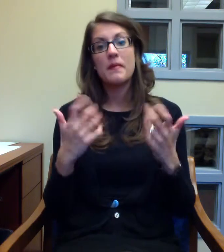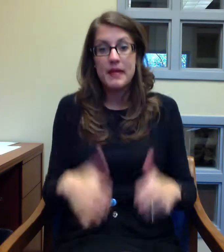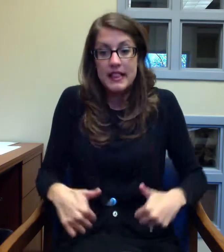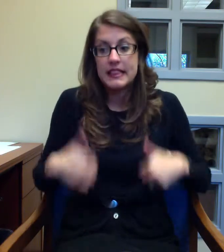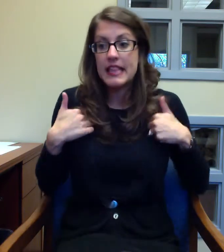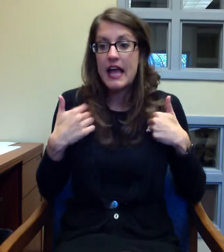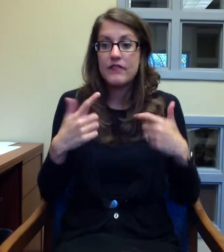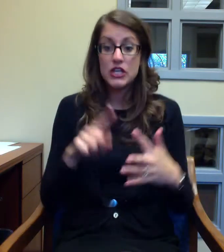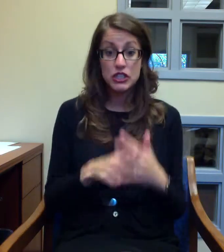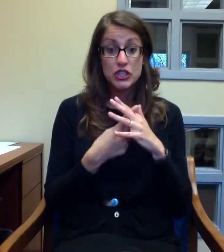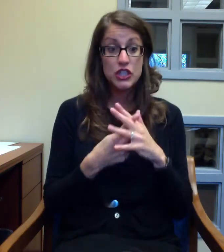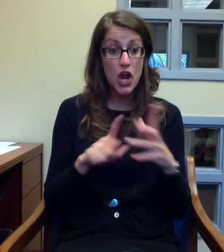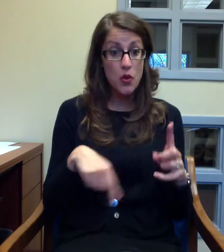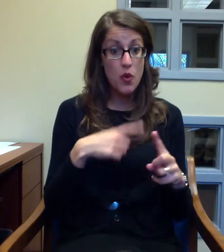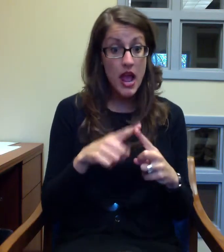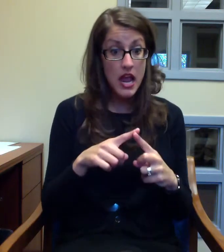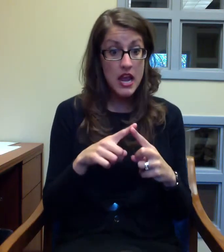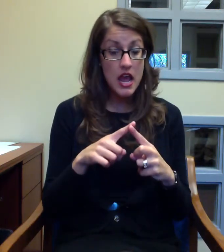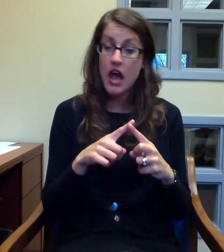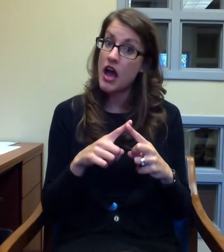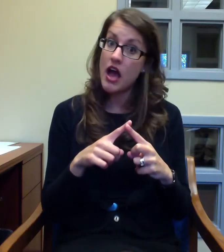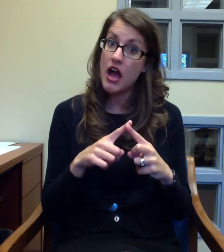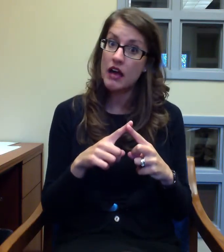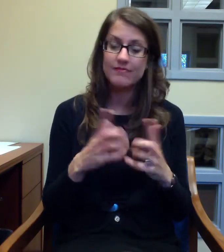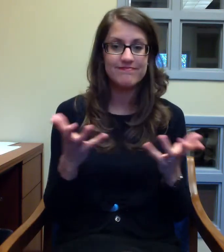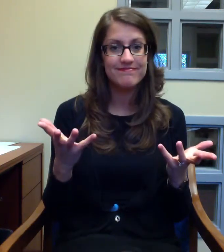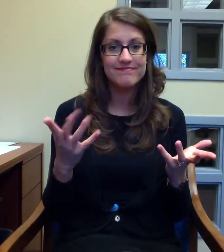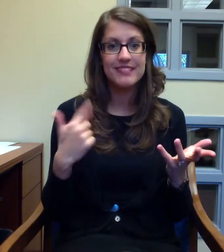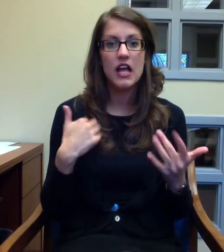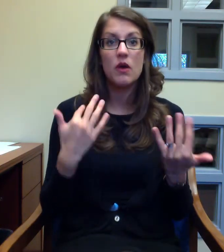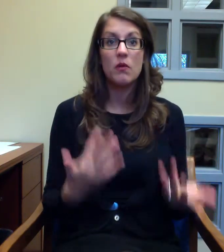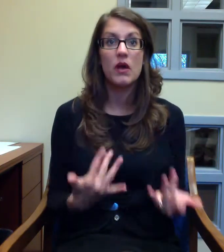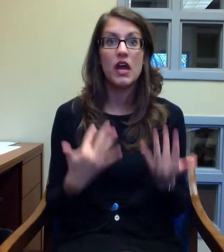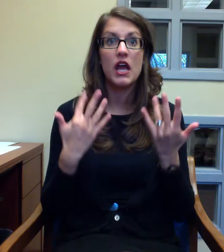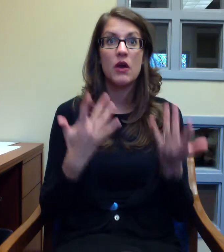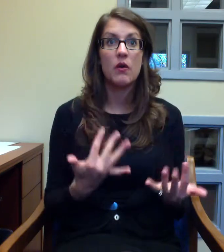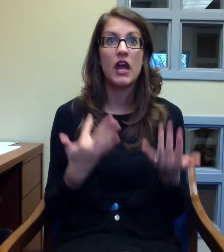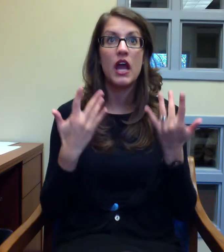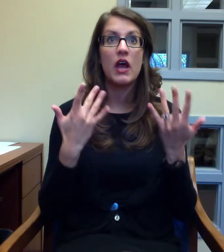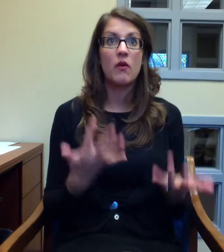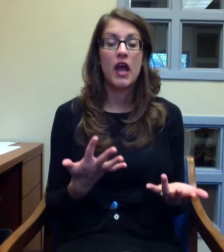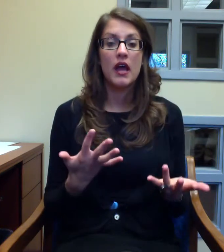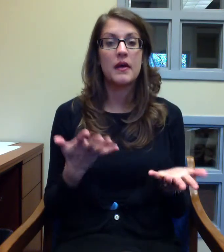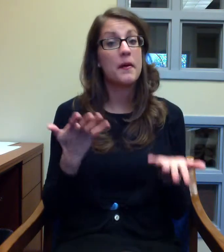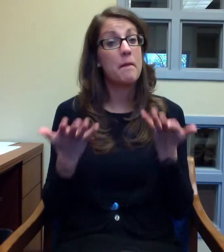Every day, I hear people who are waiting for their spouse to change, for the weight to come